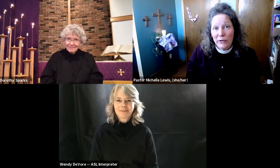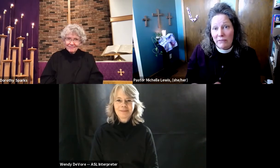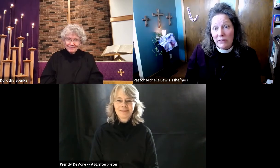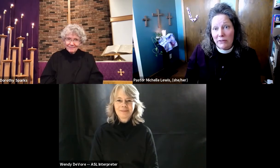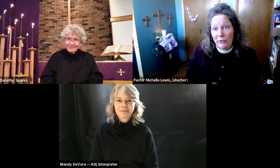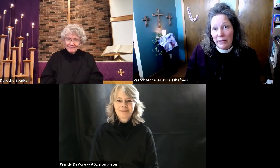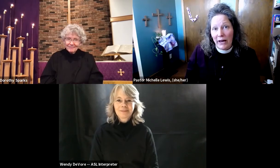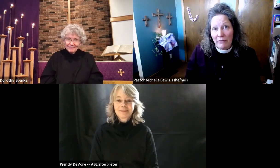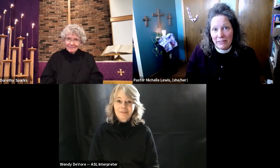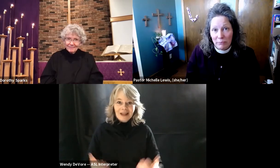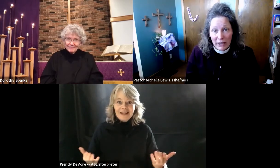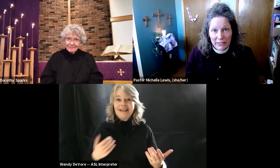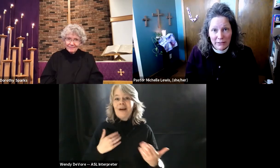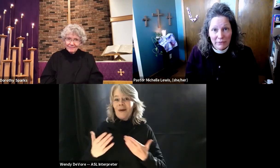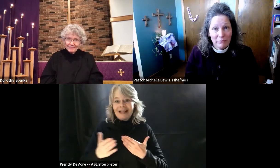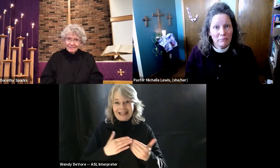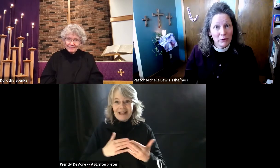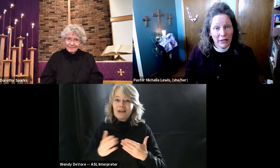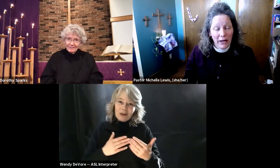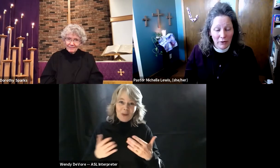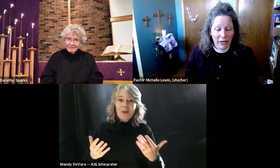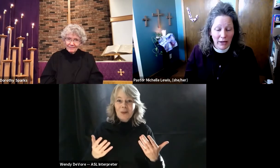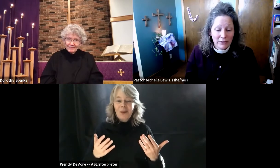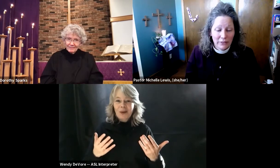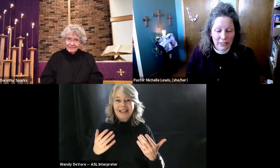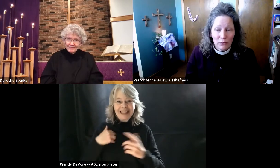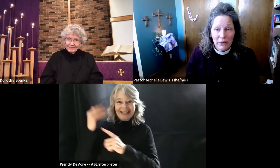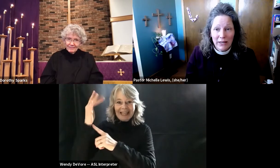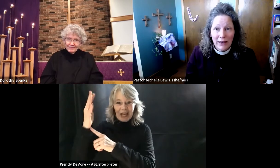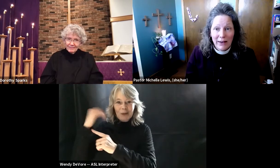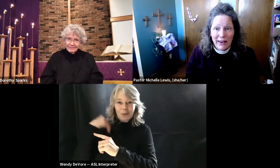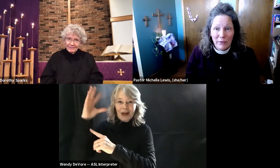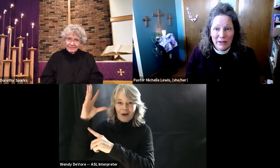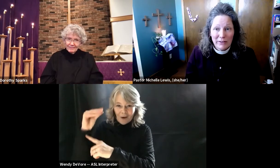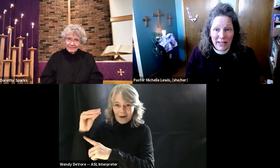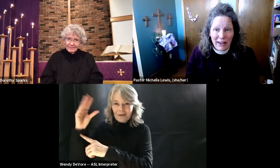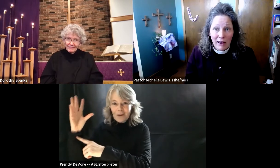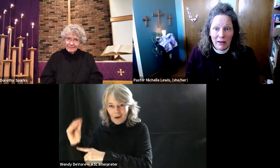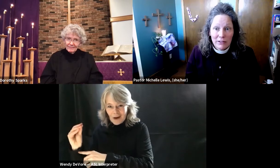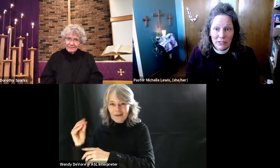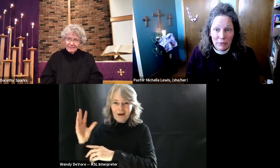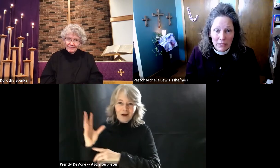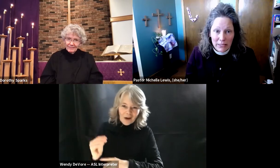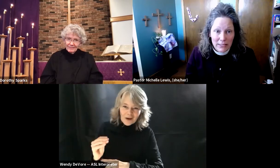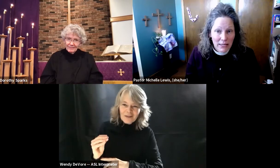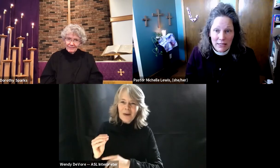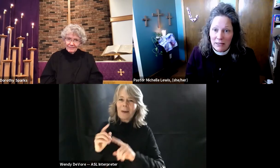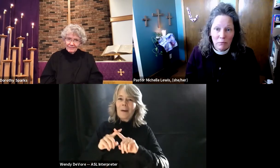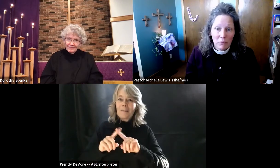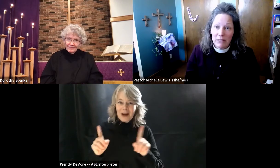And so even though we have this practice of putting out a candle each week, and we are saying, gee